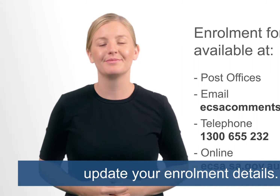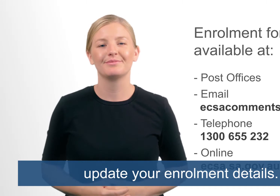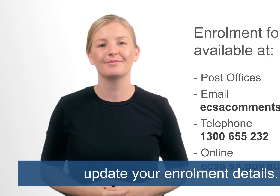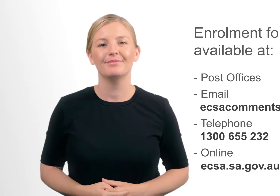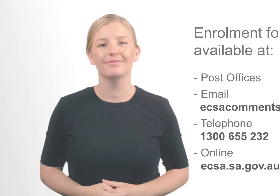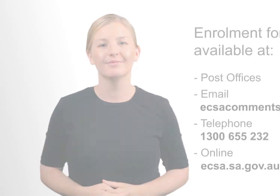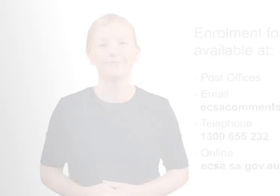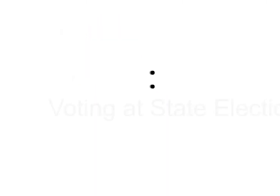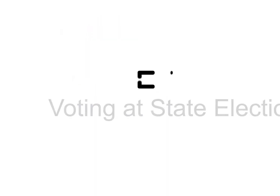details.